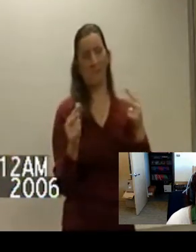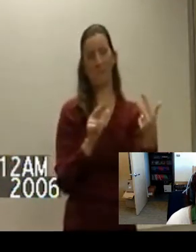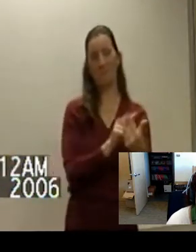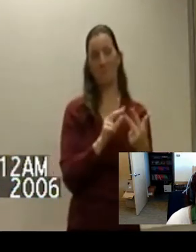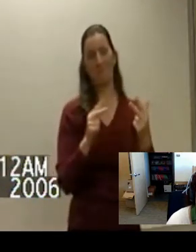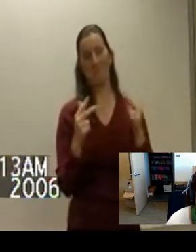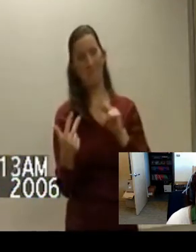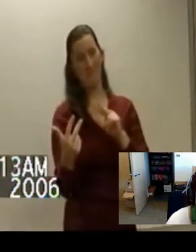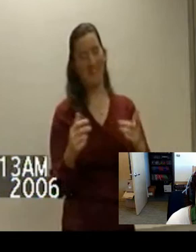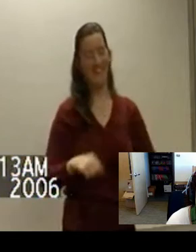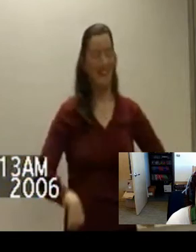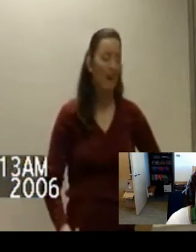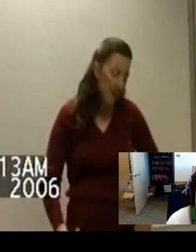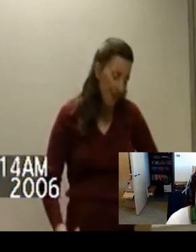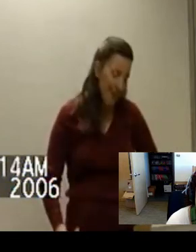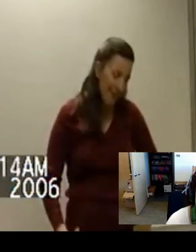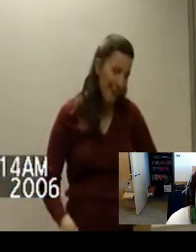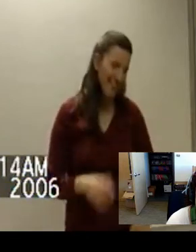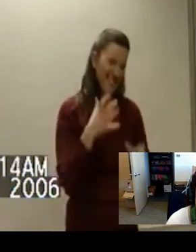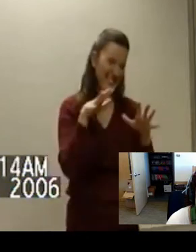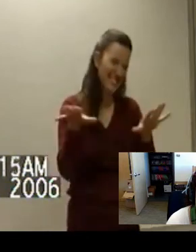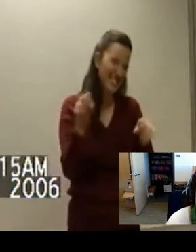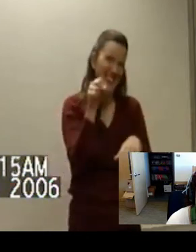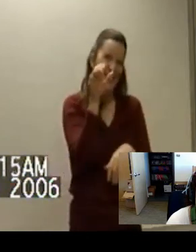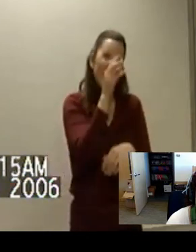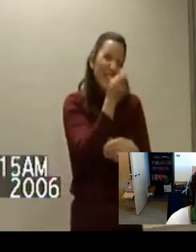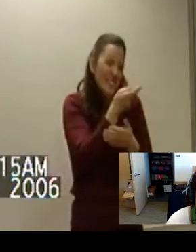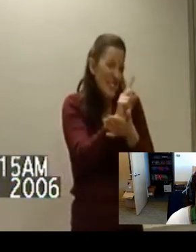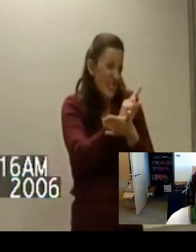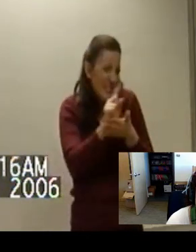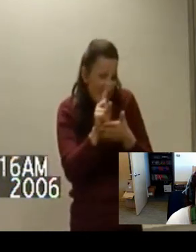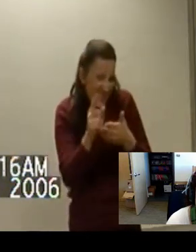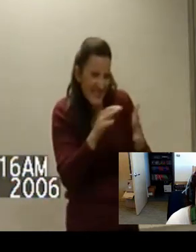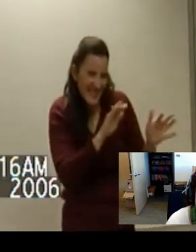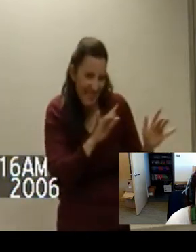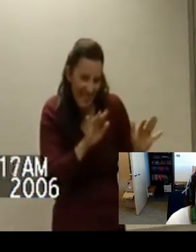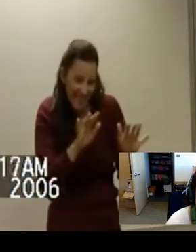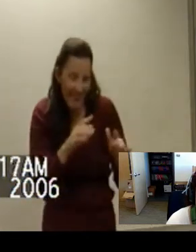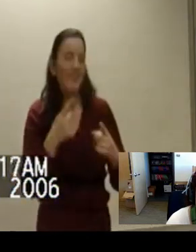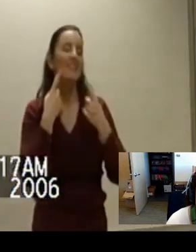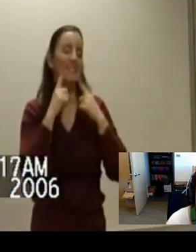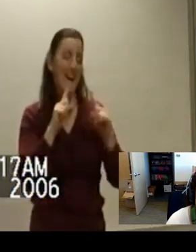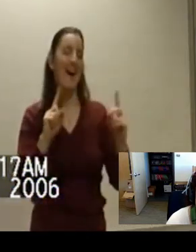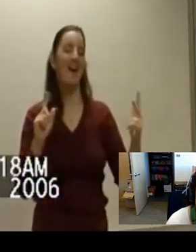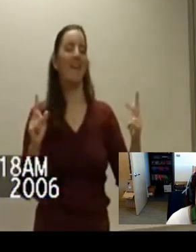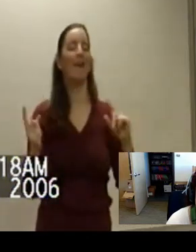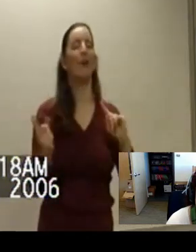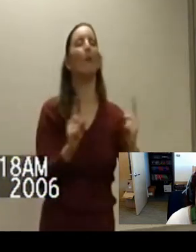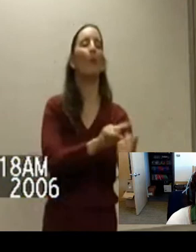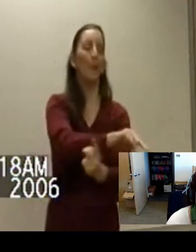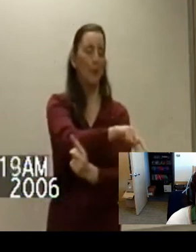force them to be together and to interact. But still, they were kind of two